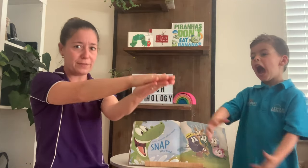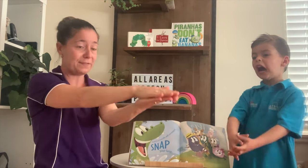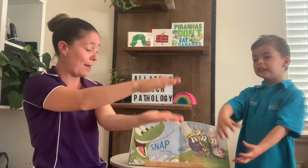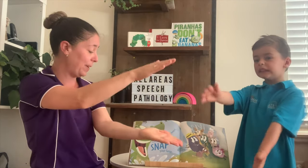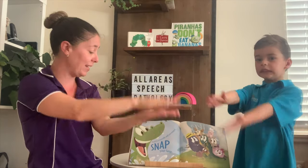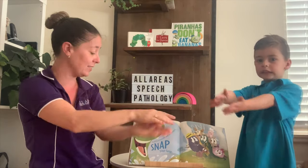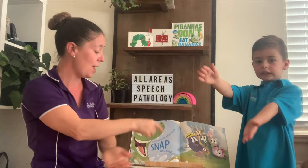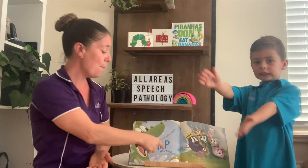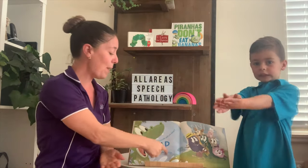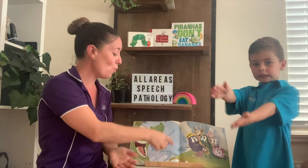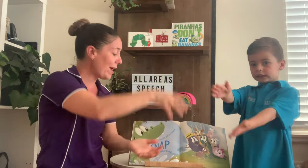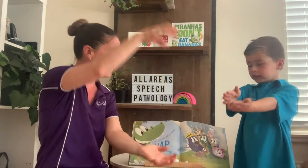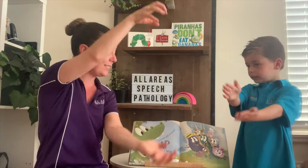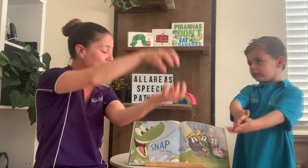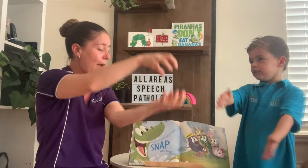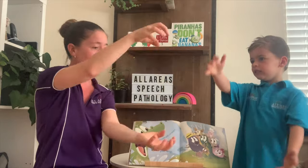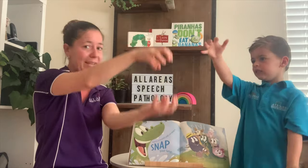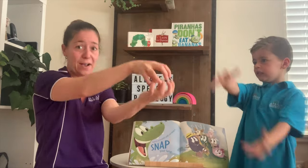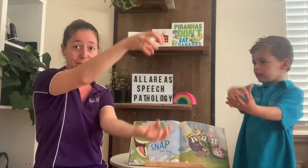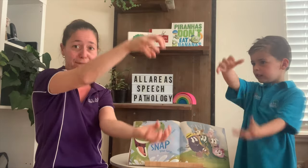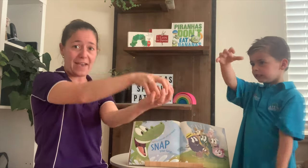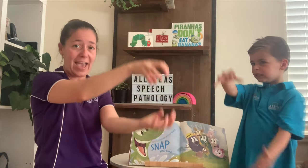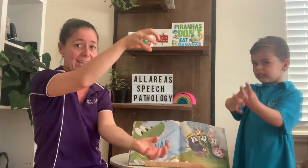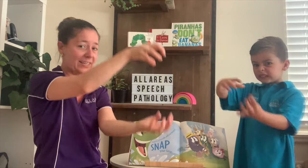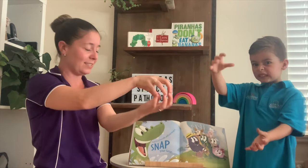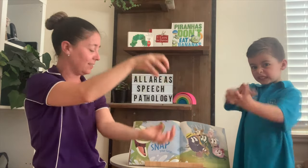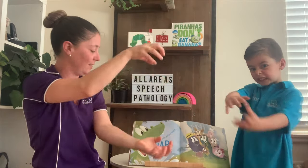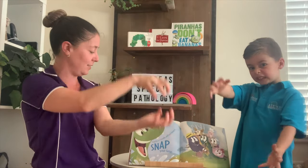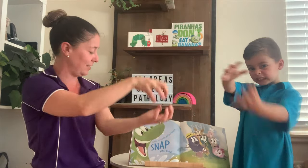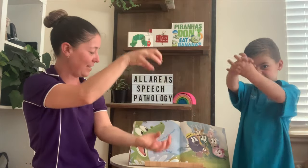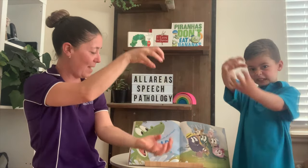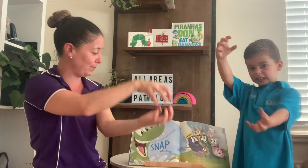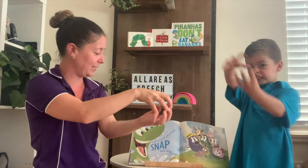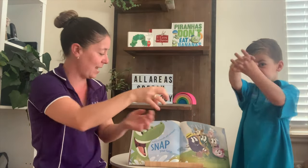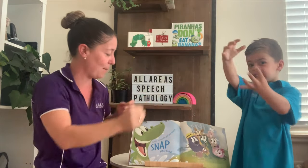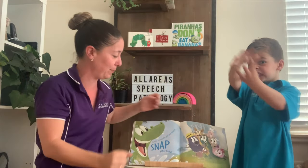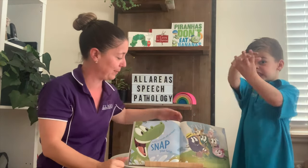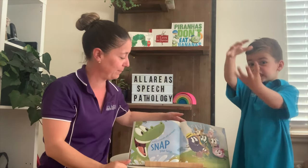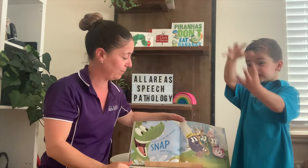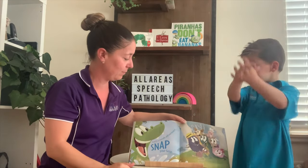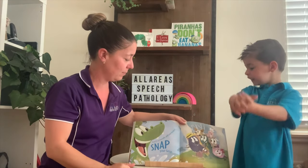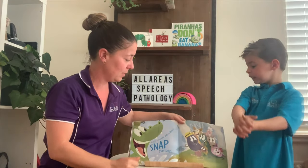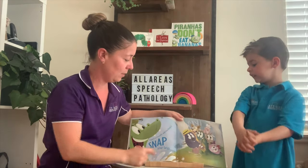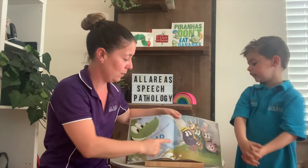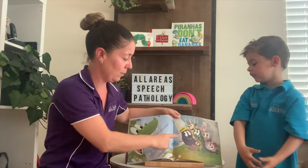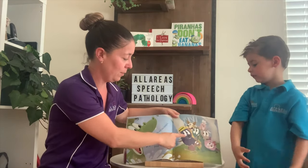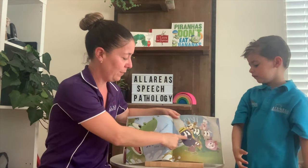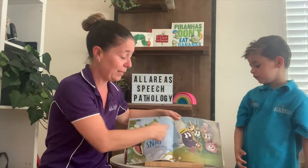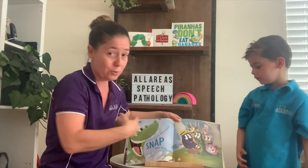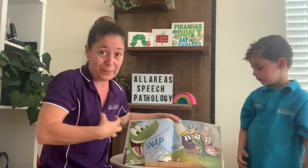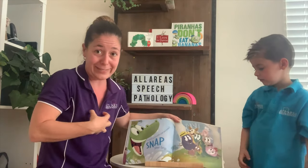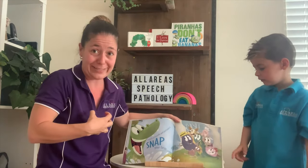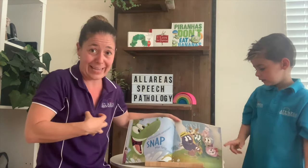flap hands, but we're snapping our fangs. Snap, snap. Uh-oh, they look a bit